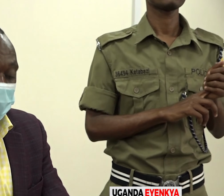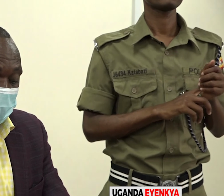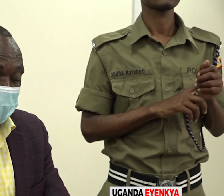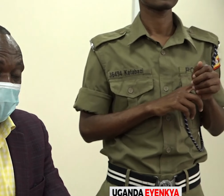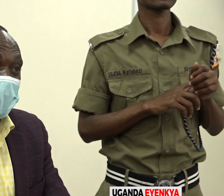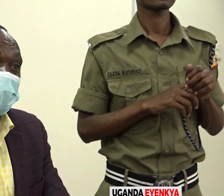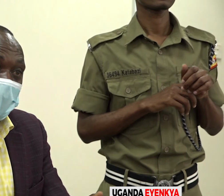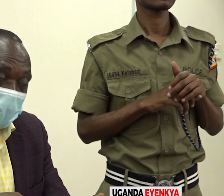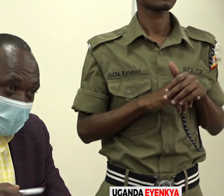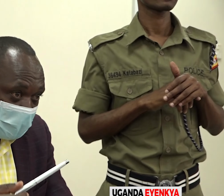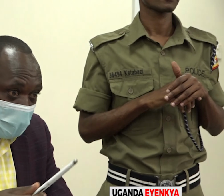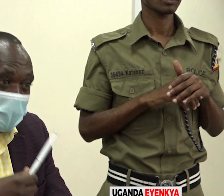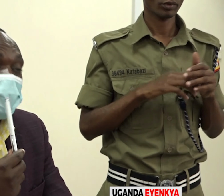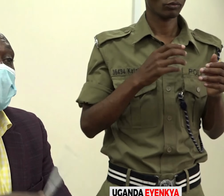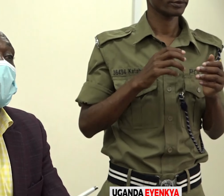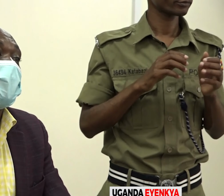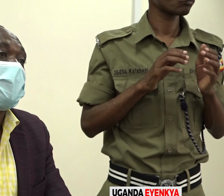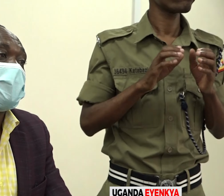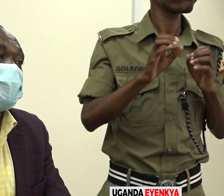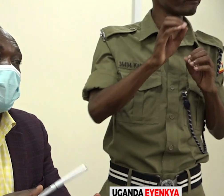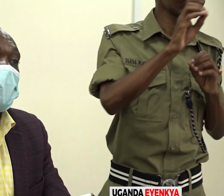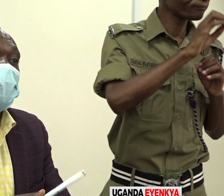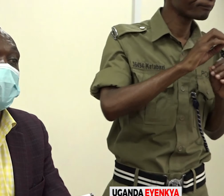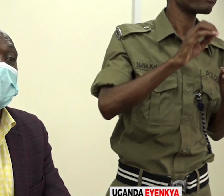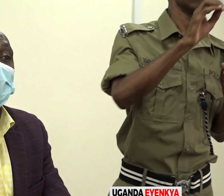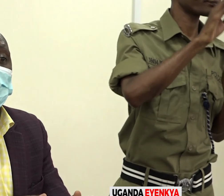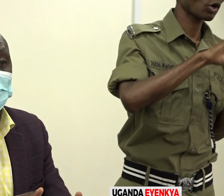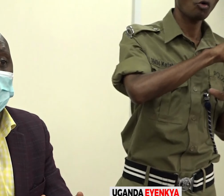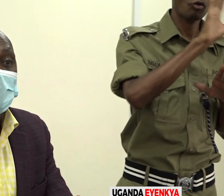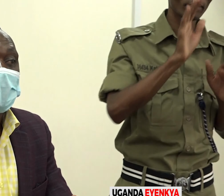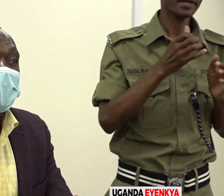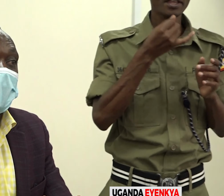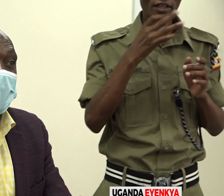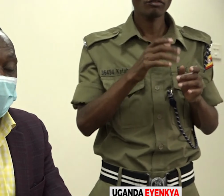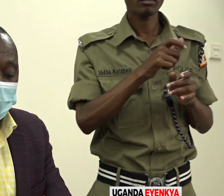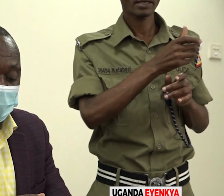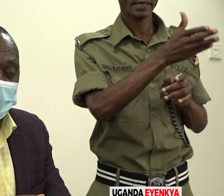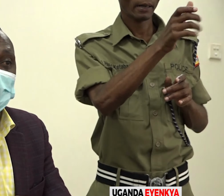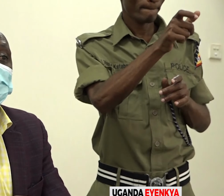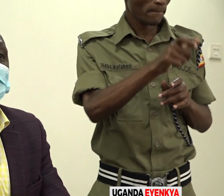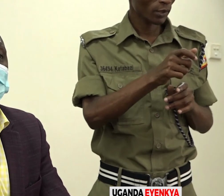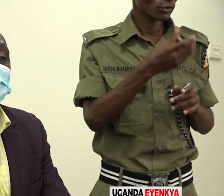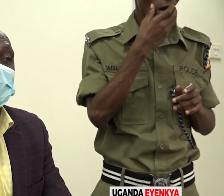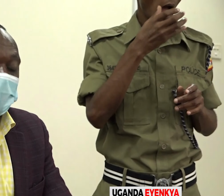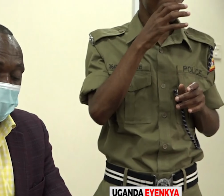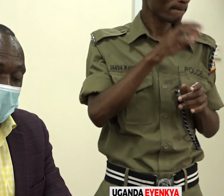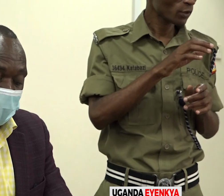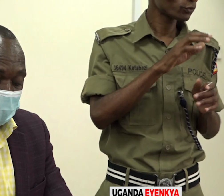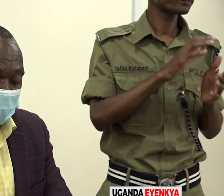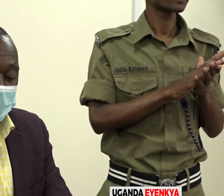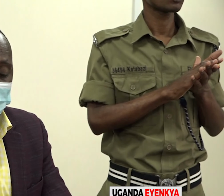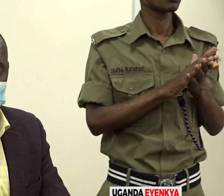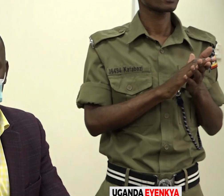tulisitedde nga tulawuna networks zonna, kasita wabaawo omuntu yenna gwe bavuma report, tulina competencies,